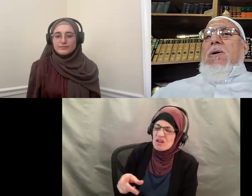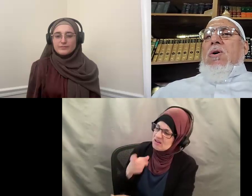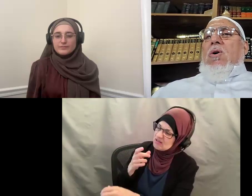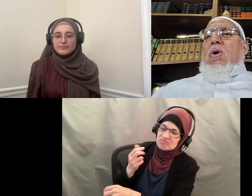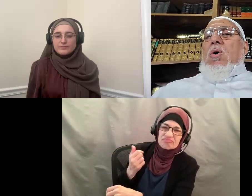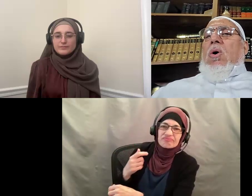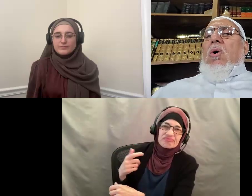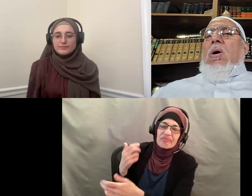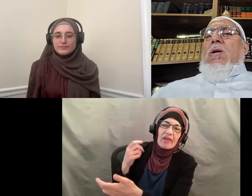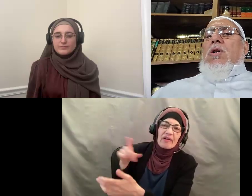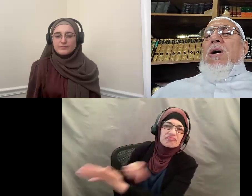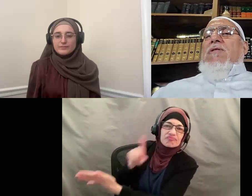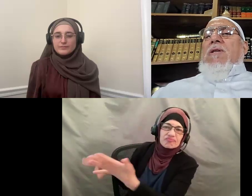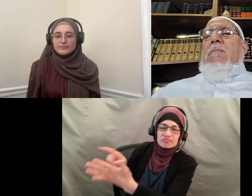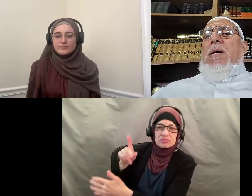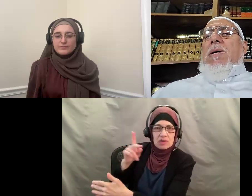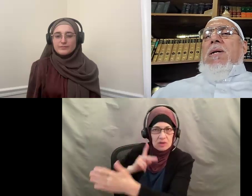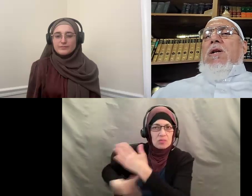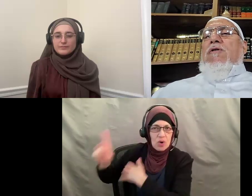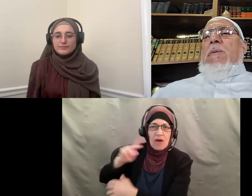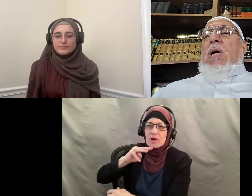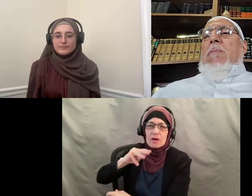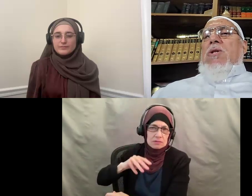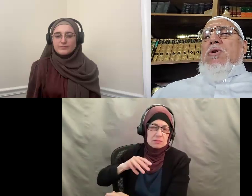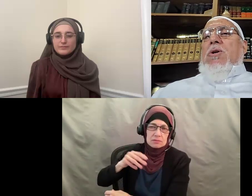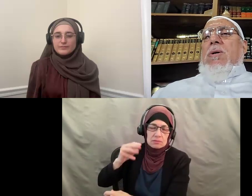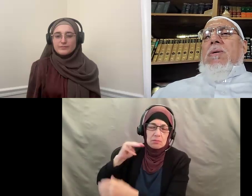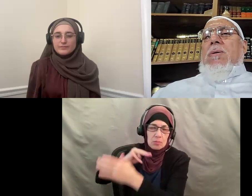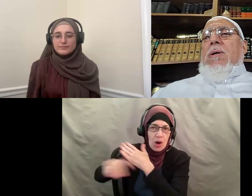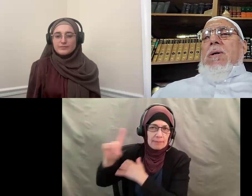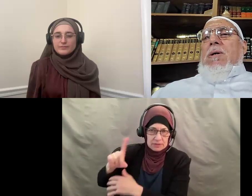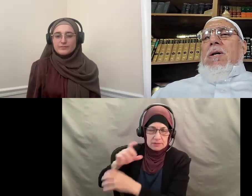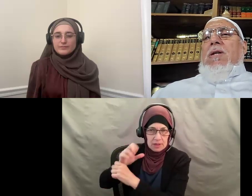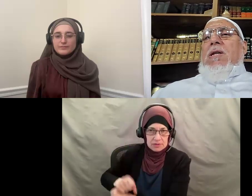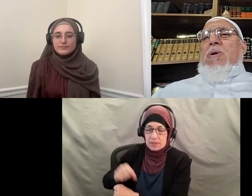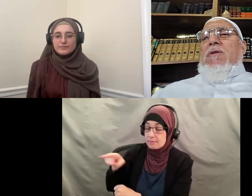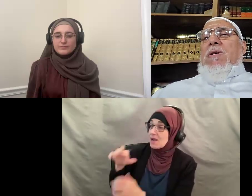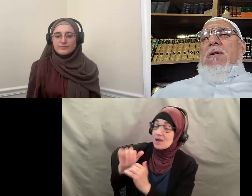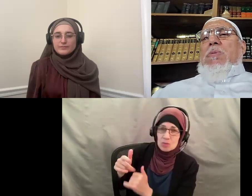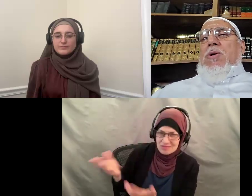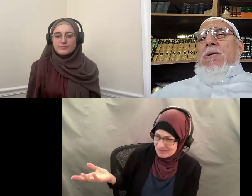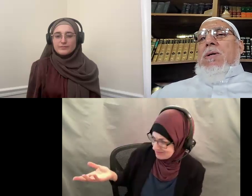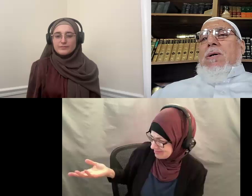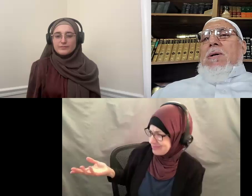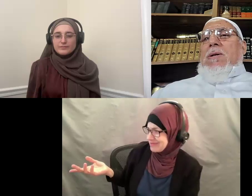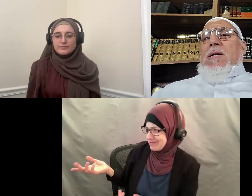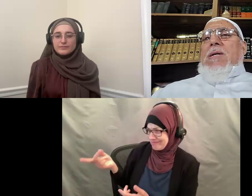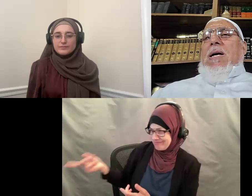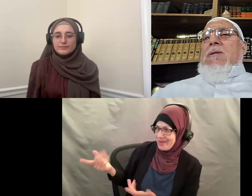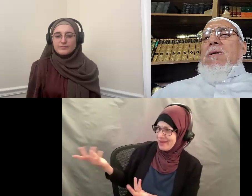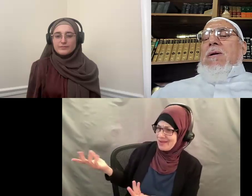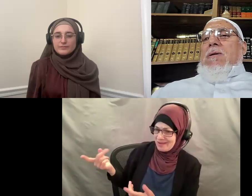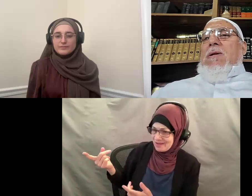communities? Or do you have something written of a promise to you in the previous scriptures